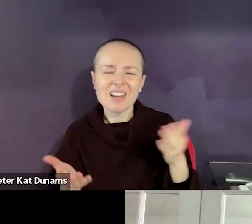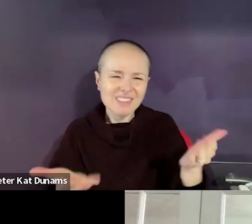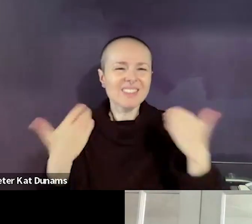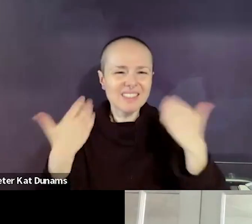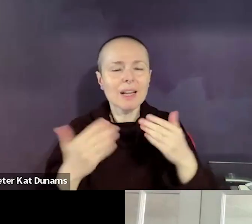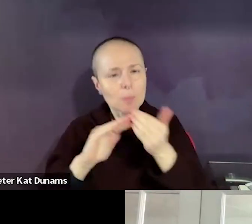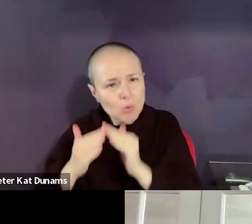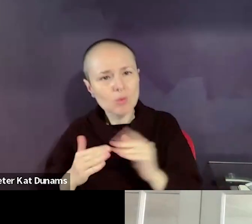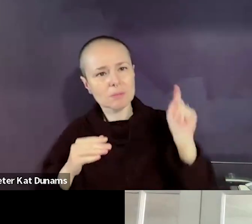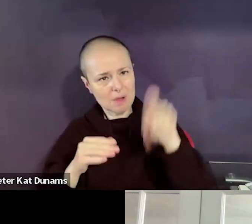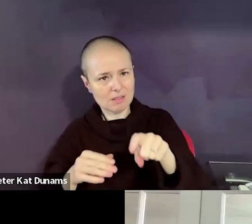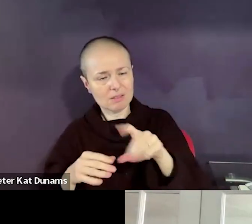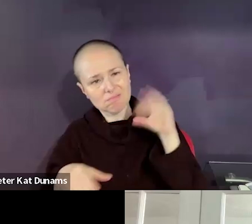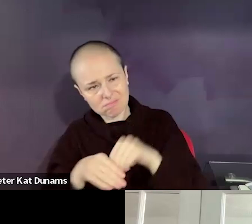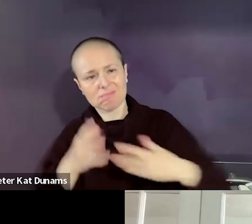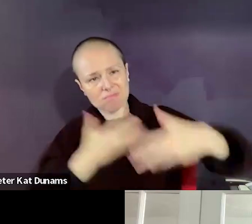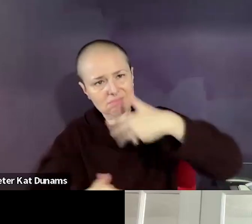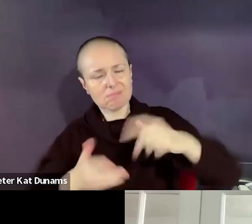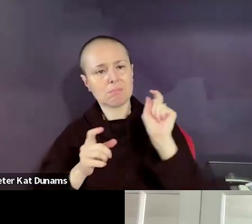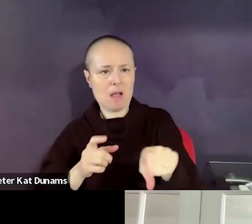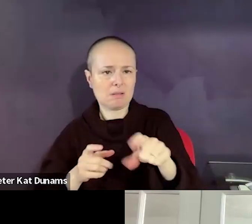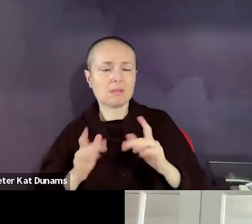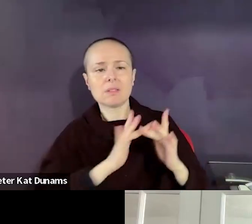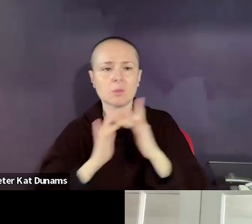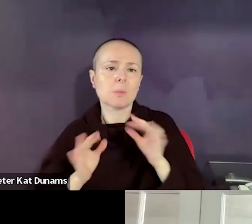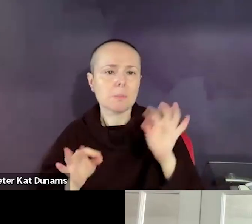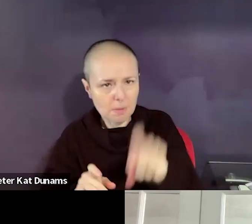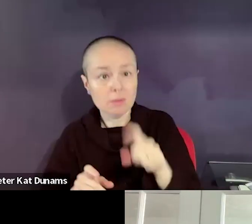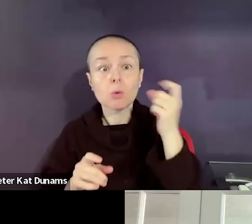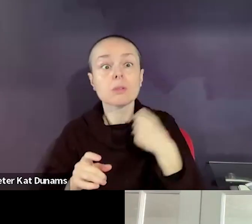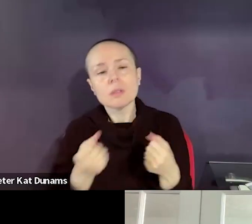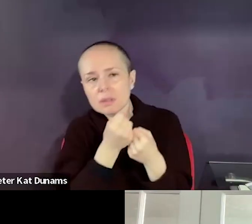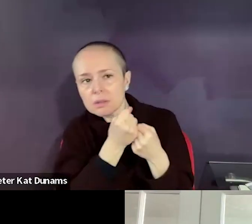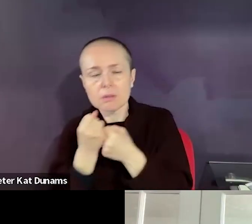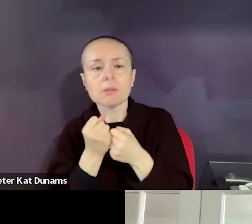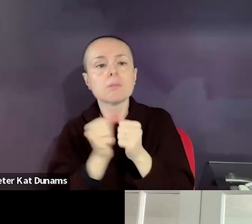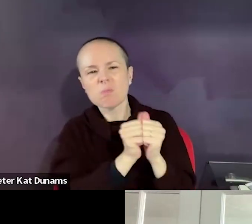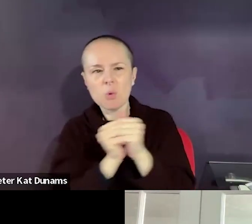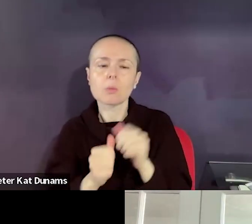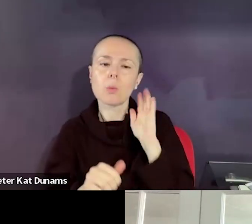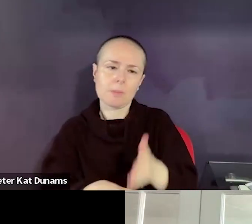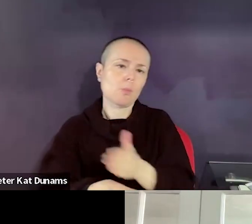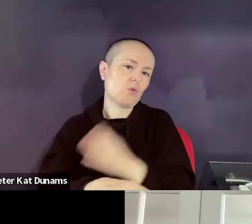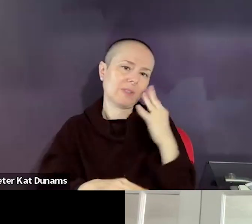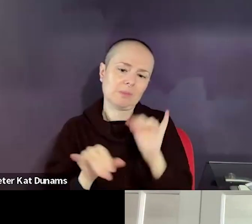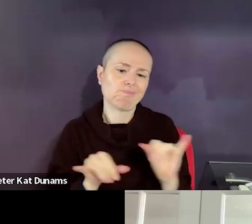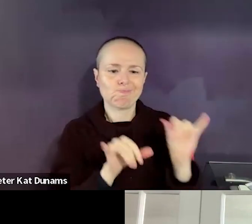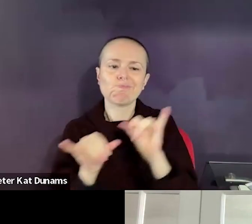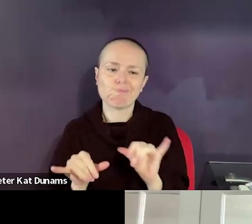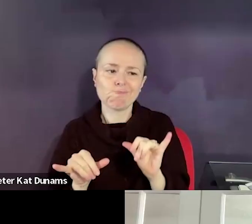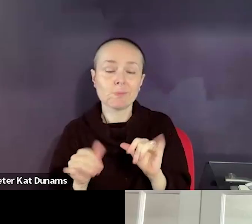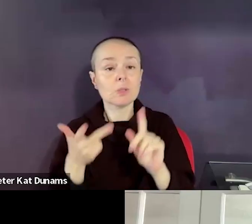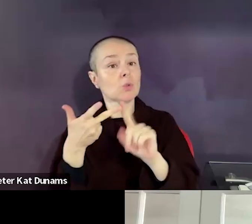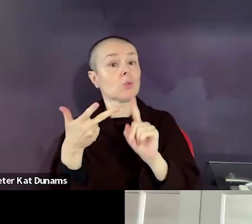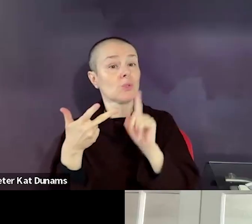in our faces and saying like we are actually, if we work together, we can improve dance for all of us. And the third thing that I'll